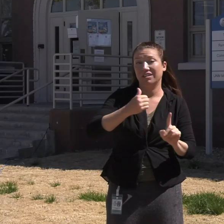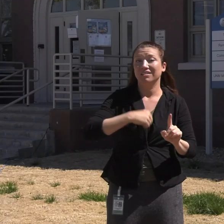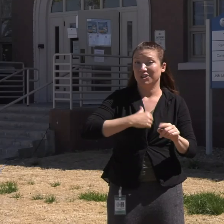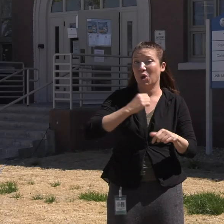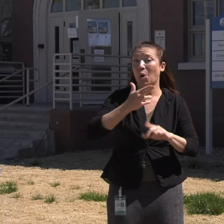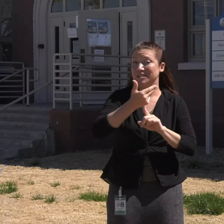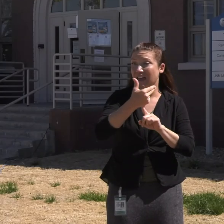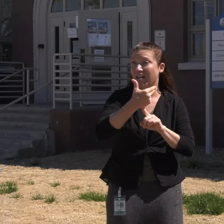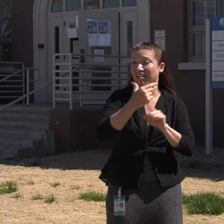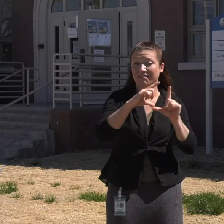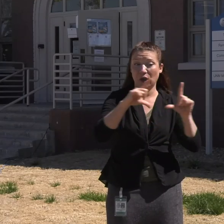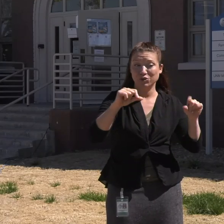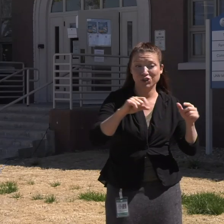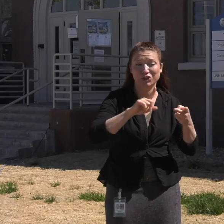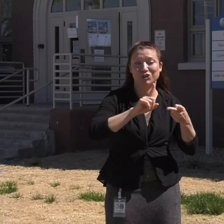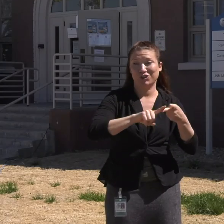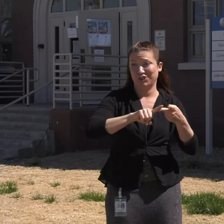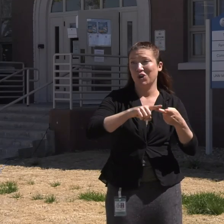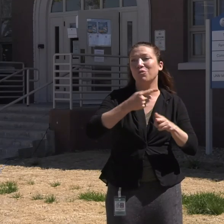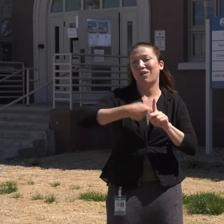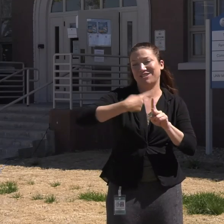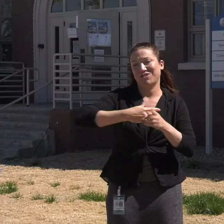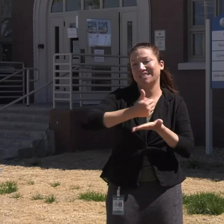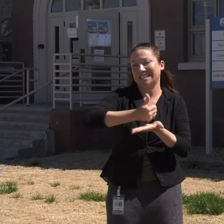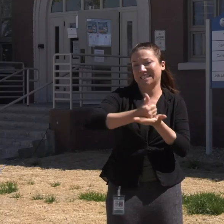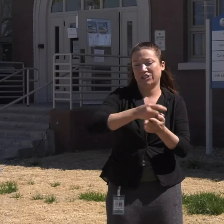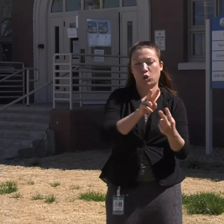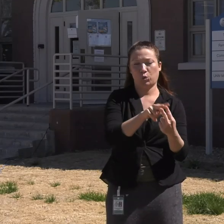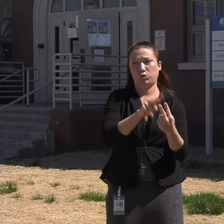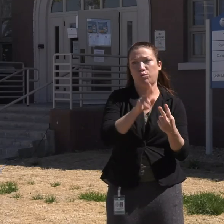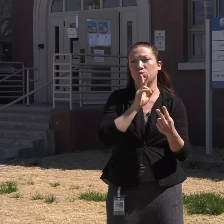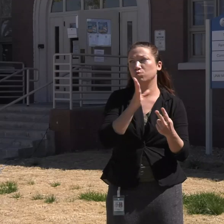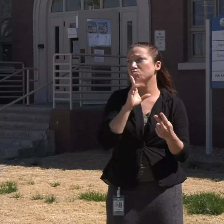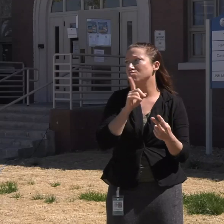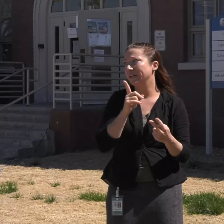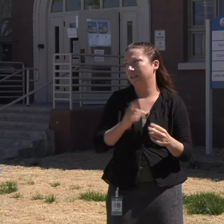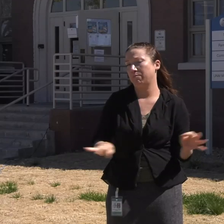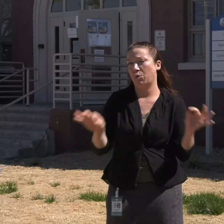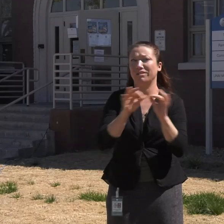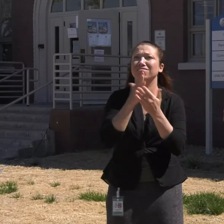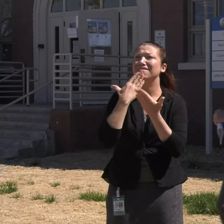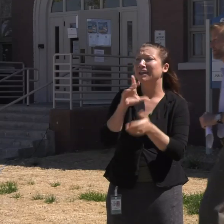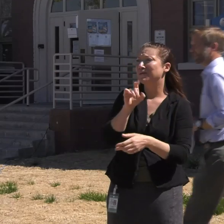Thank you, Claire. And Gilbert, come tell us how this is gonna work and how others can help.